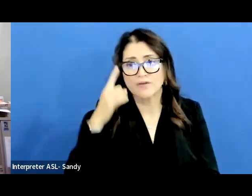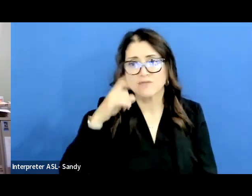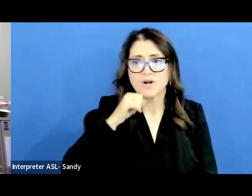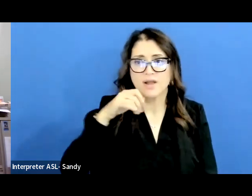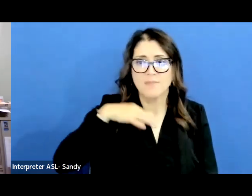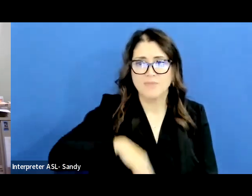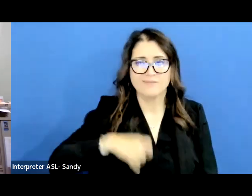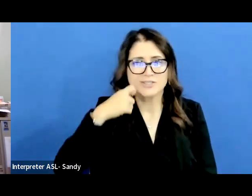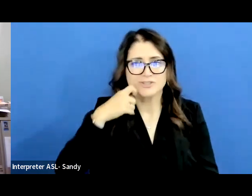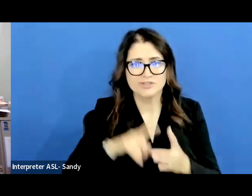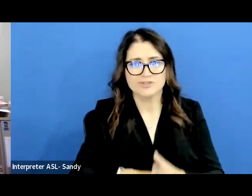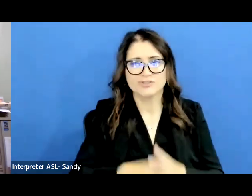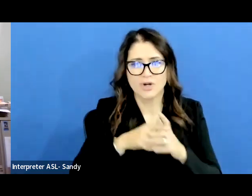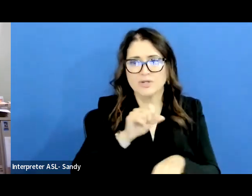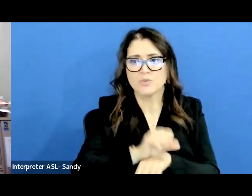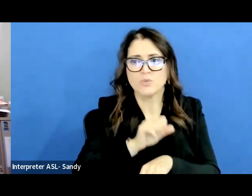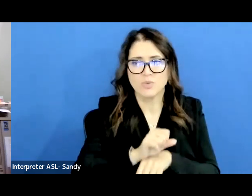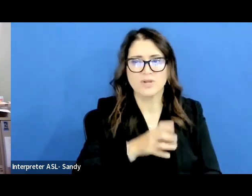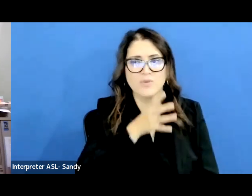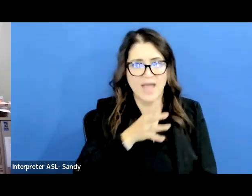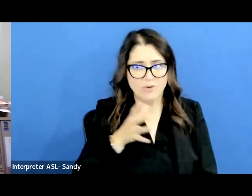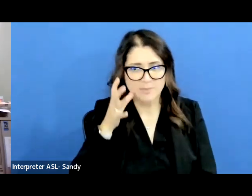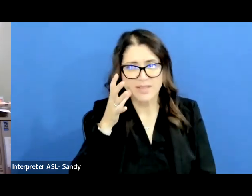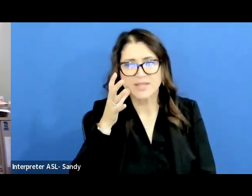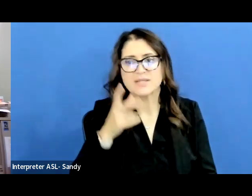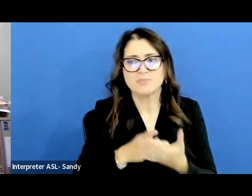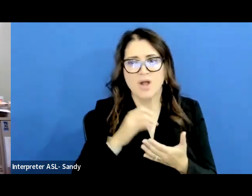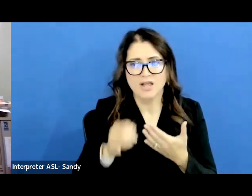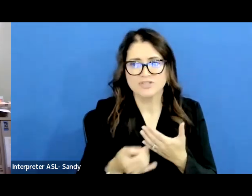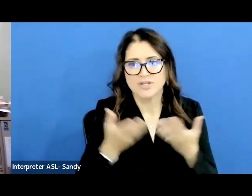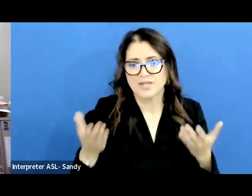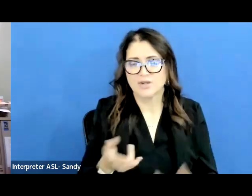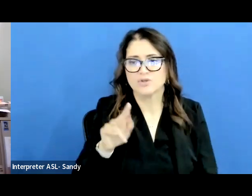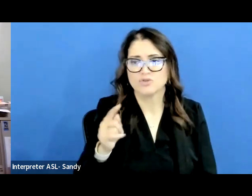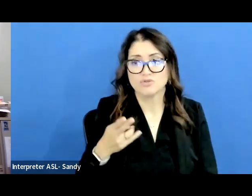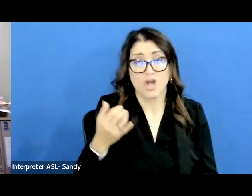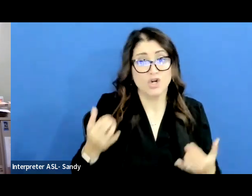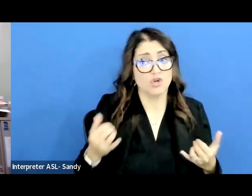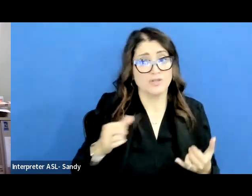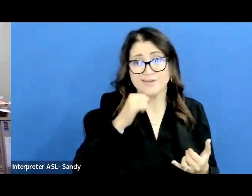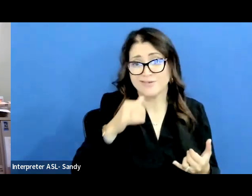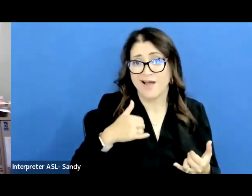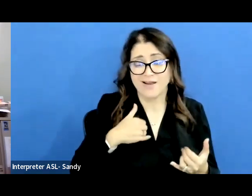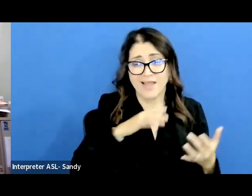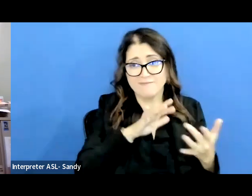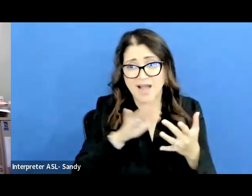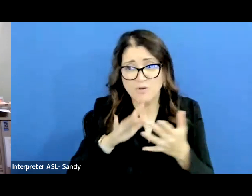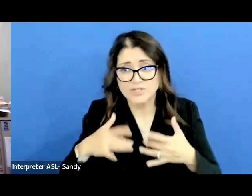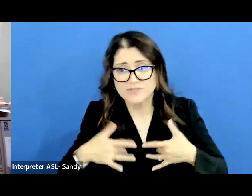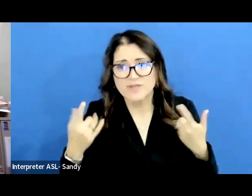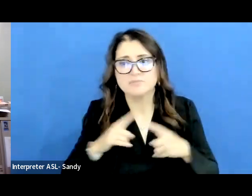started working with AgriAbility Project here in Utah. At present, we have no specific outreach events, but I do have a relationship with a